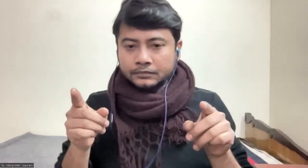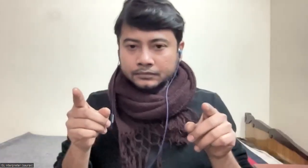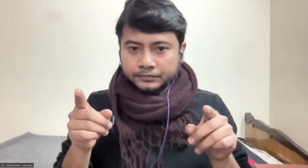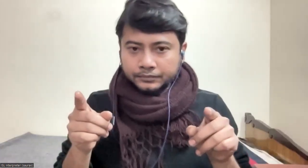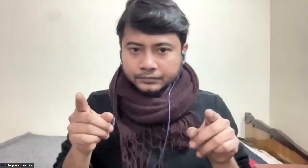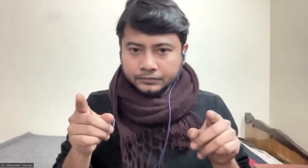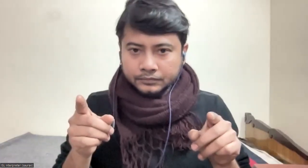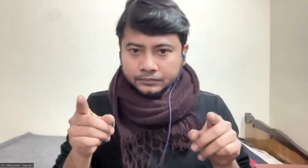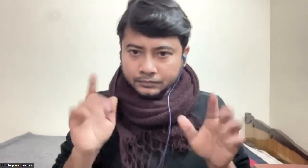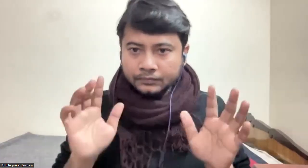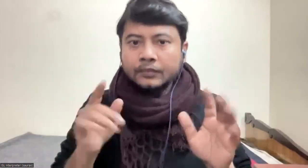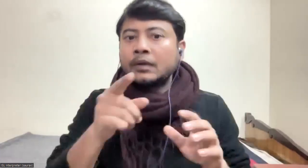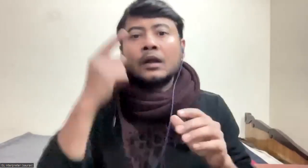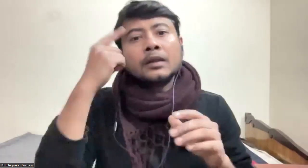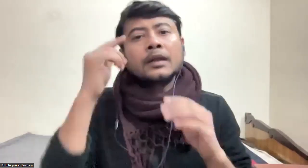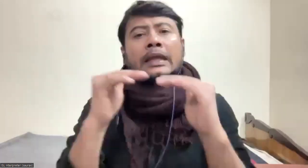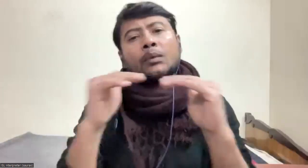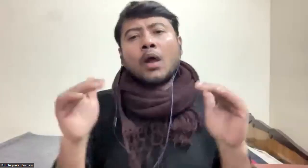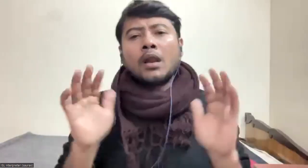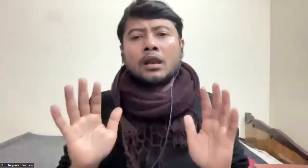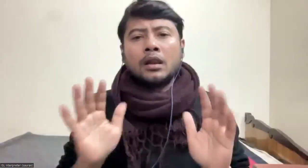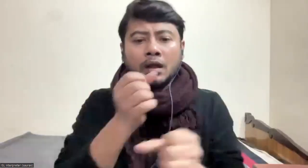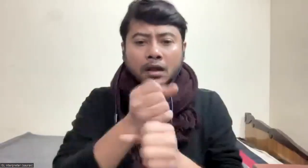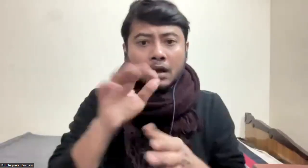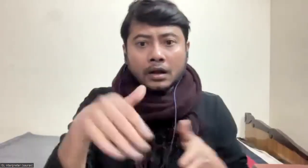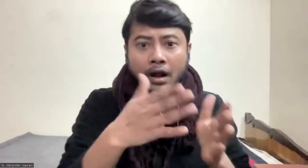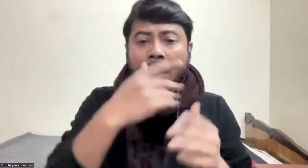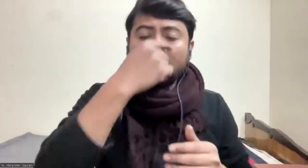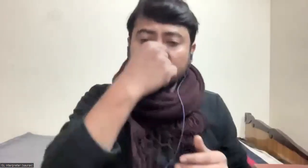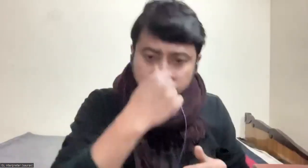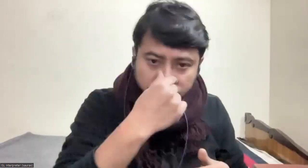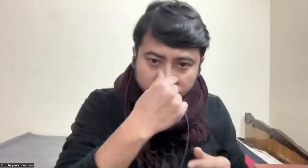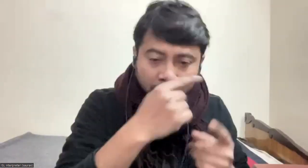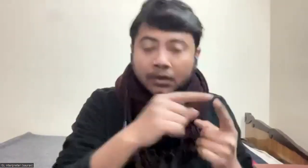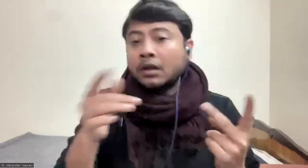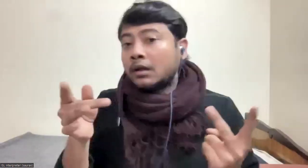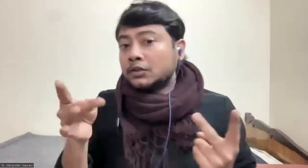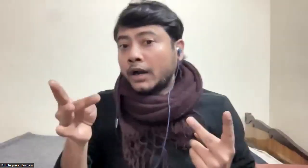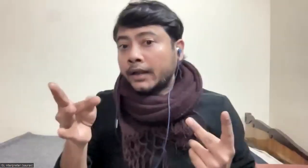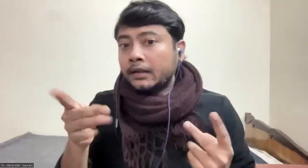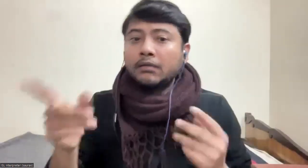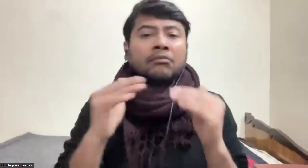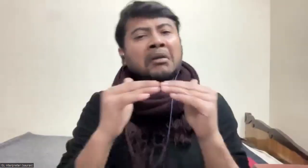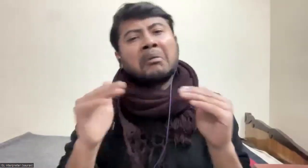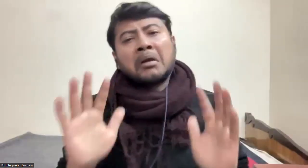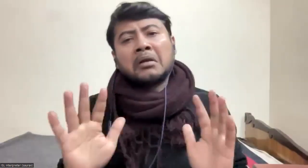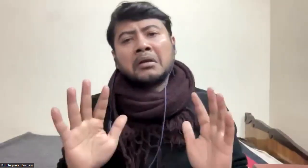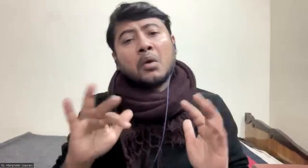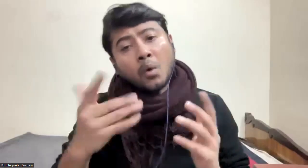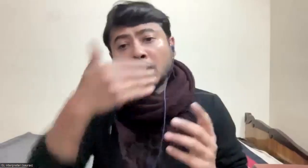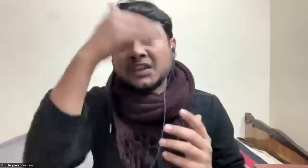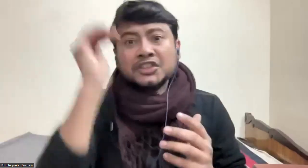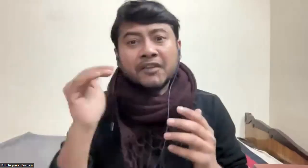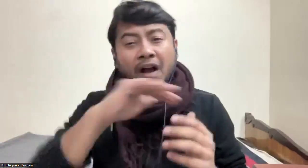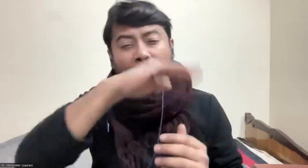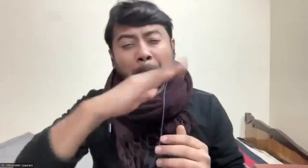I take a bath in Ganga are at the same level, then that again is a mistake. That again is a very big